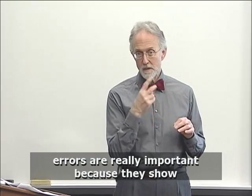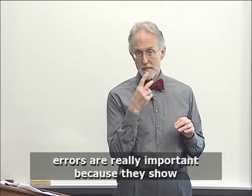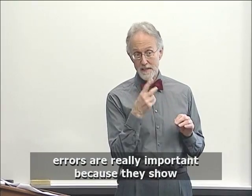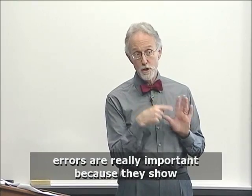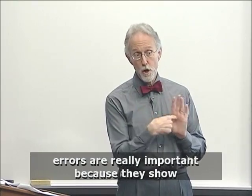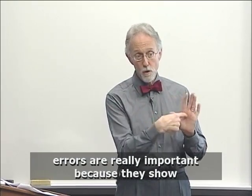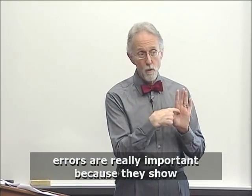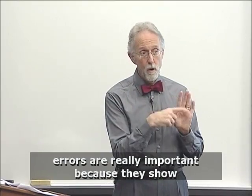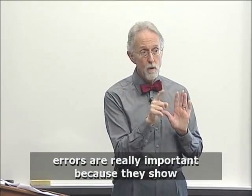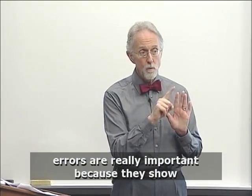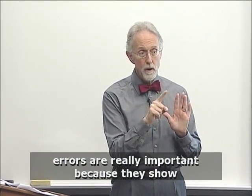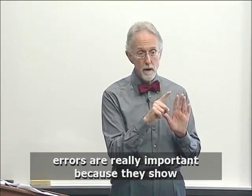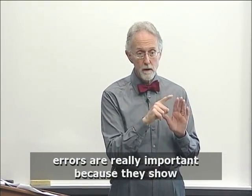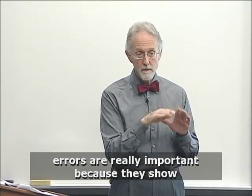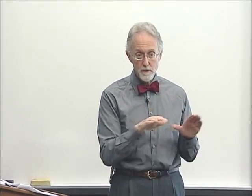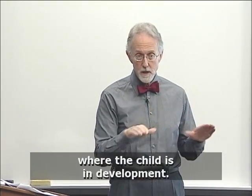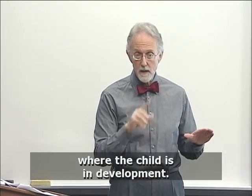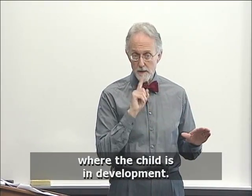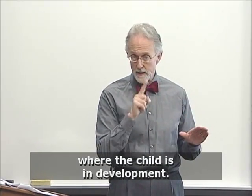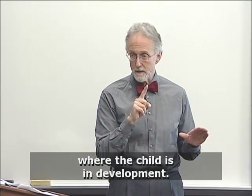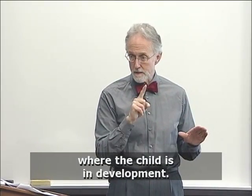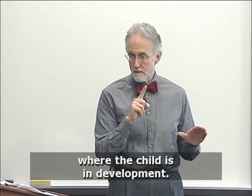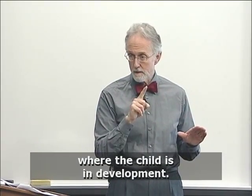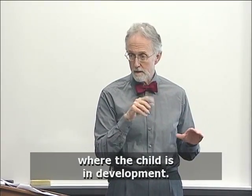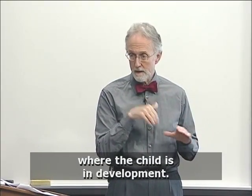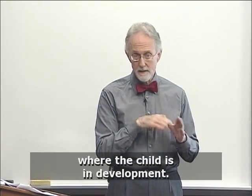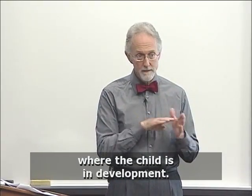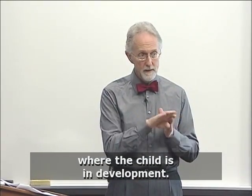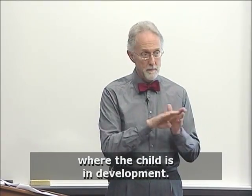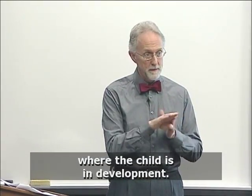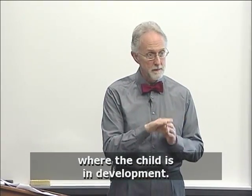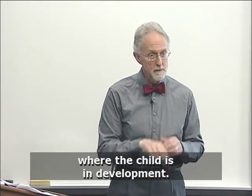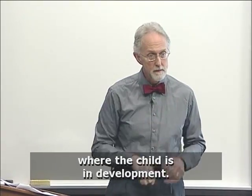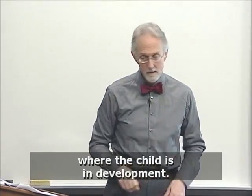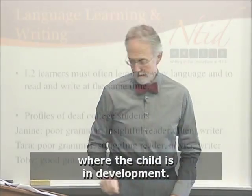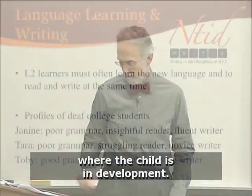they show where the child is in development.